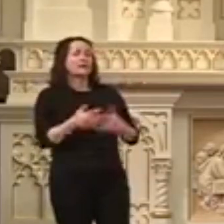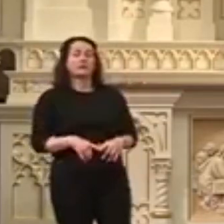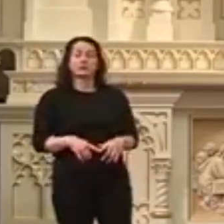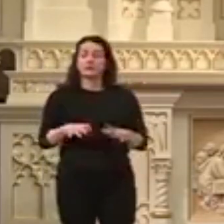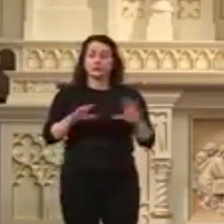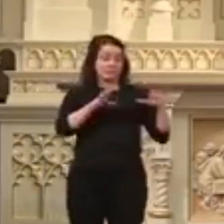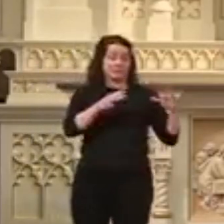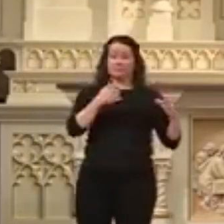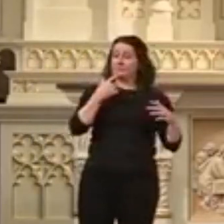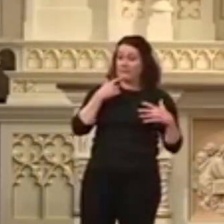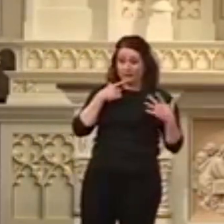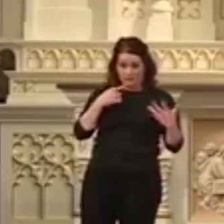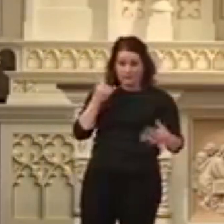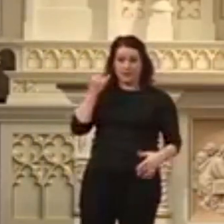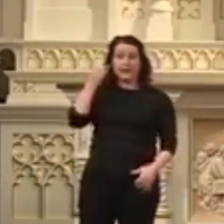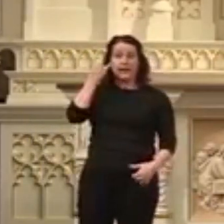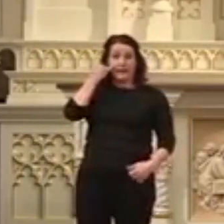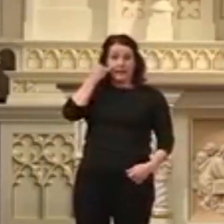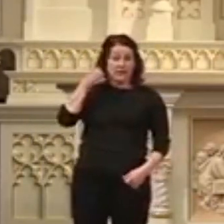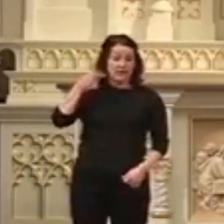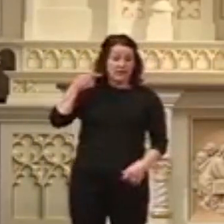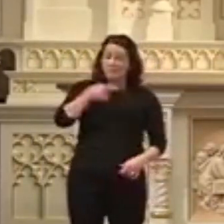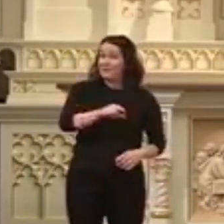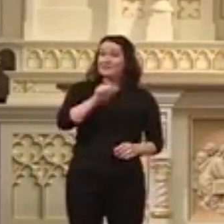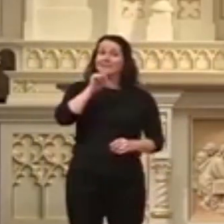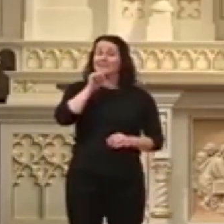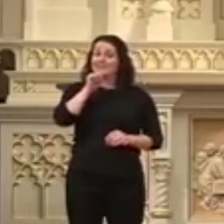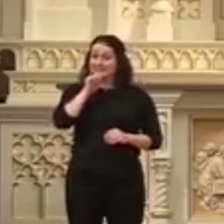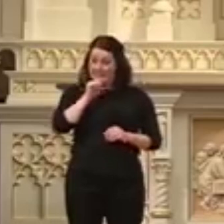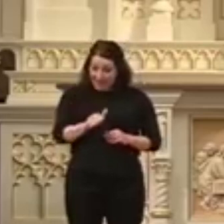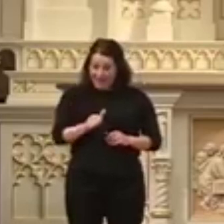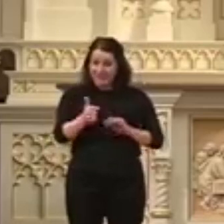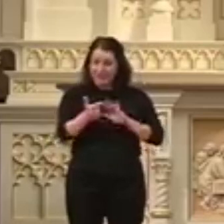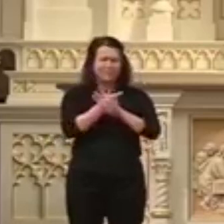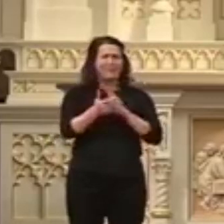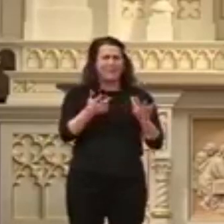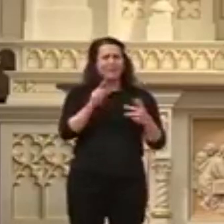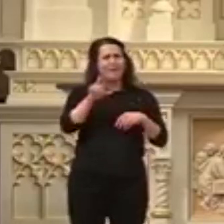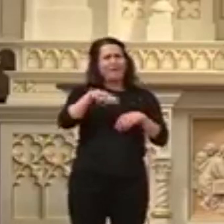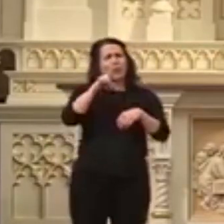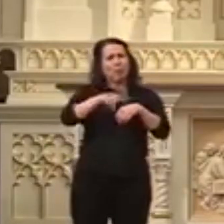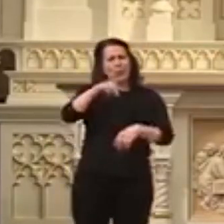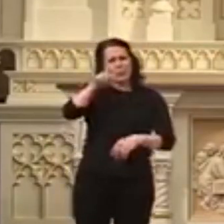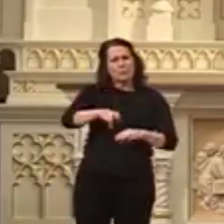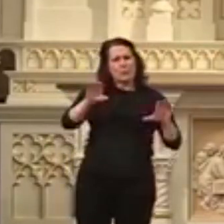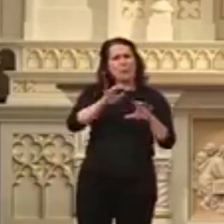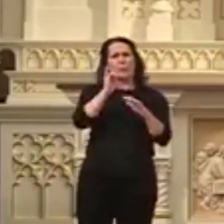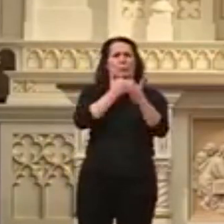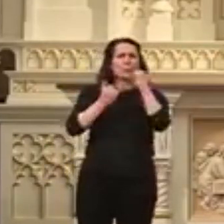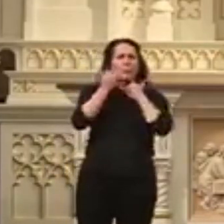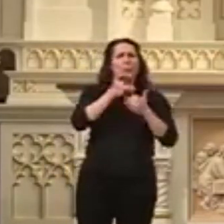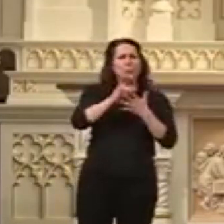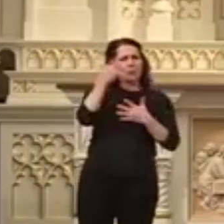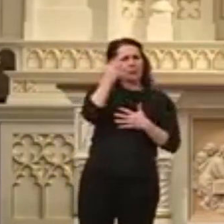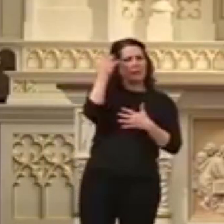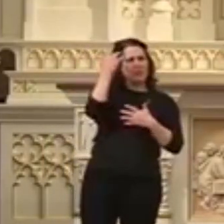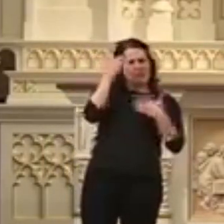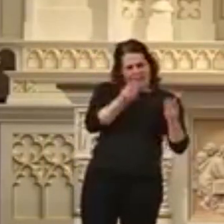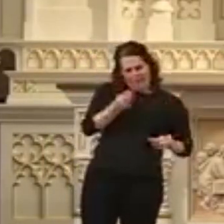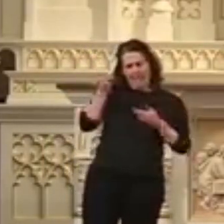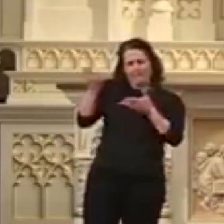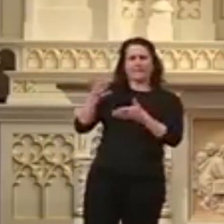him, if he were not a criminal, we would not have handed him over to you. At